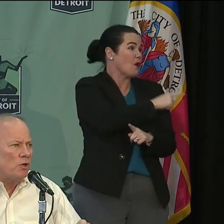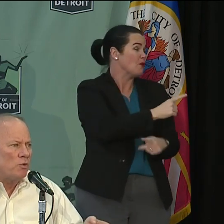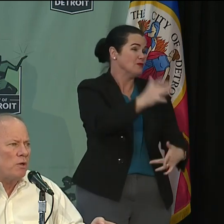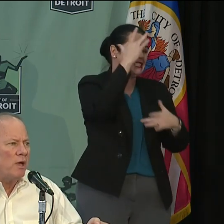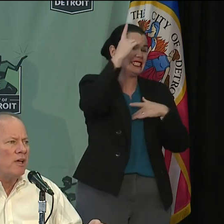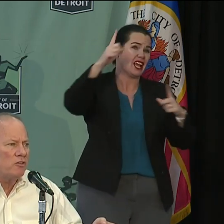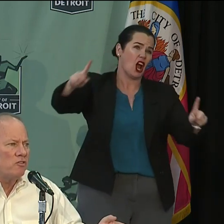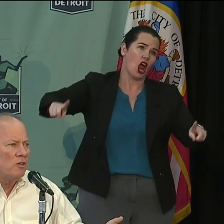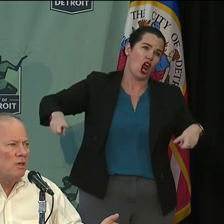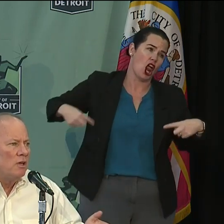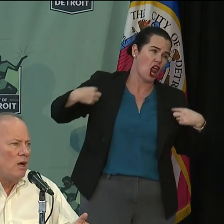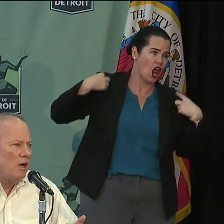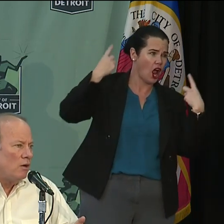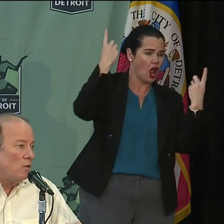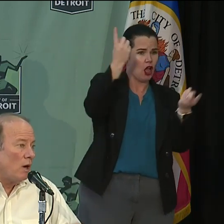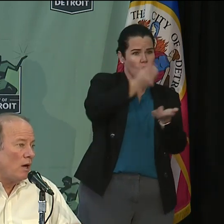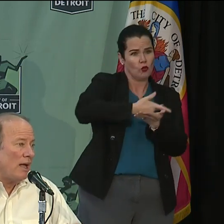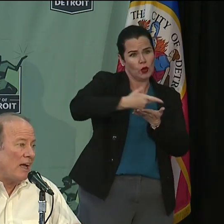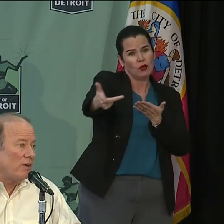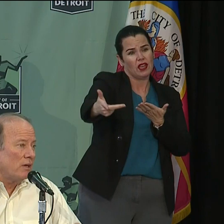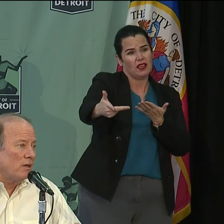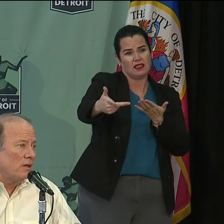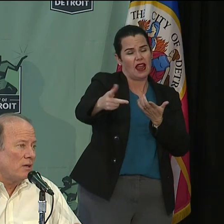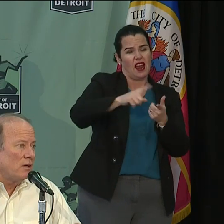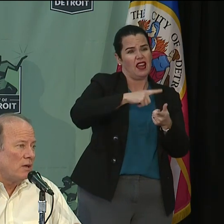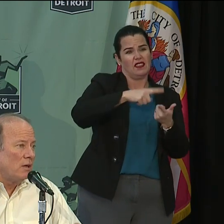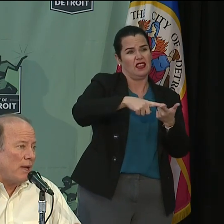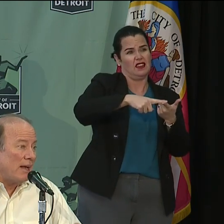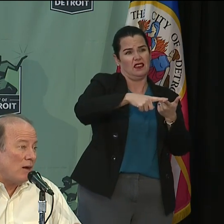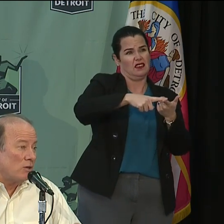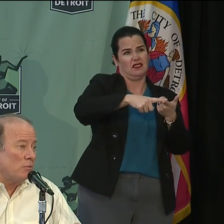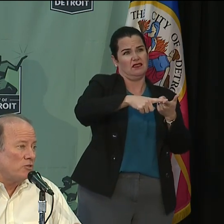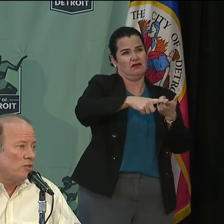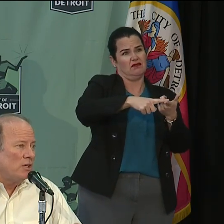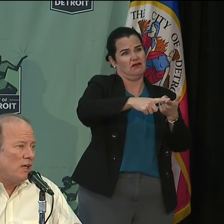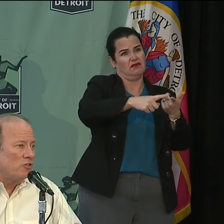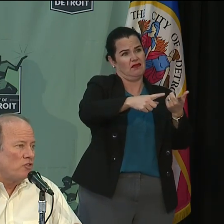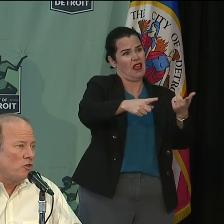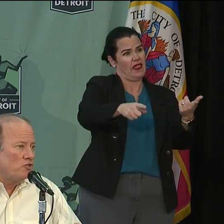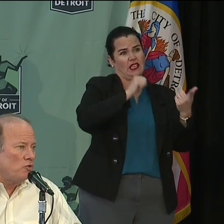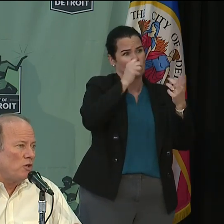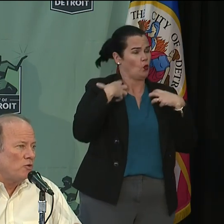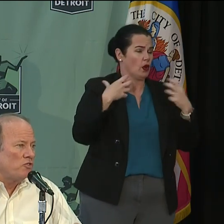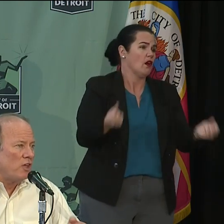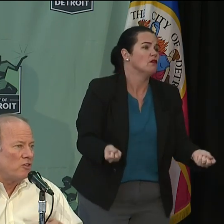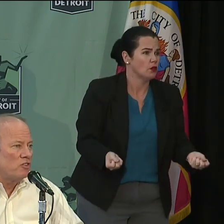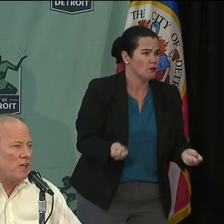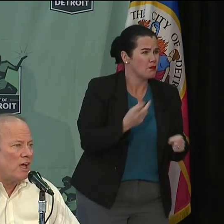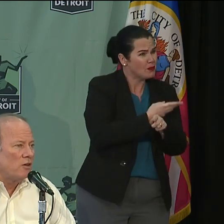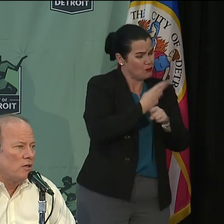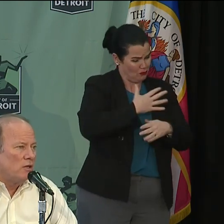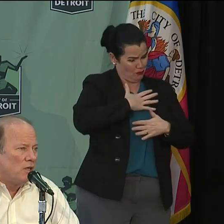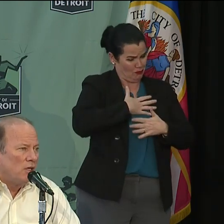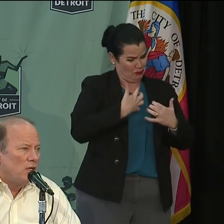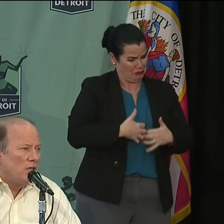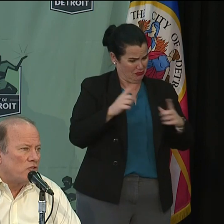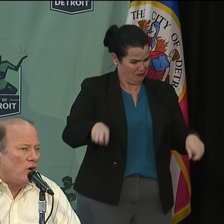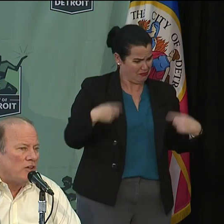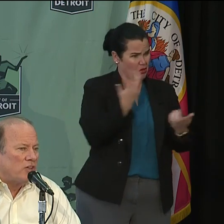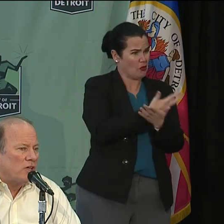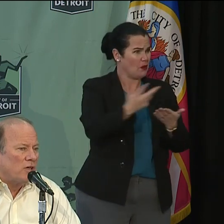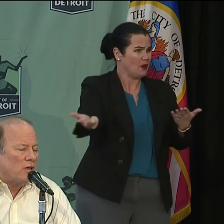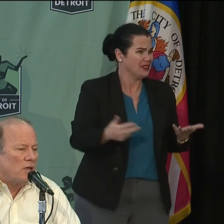for 2 or 3 weeks who are having bad outcomes. And so the two of those things together